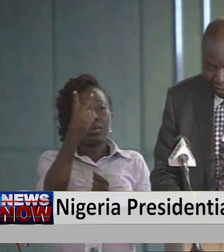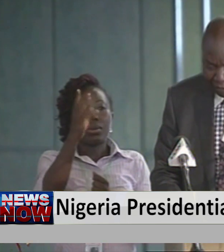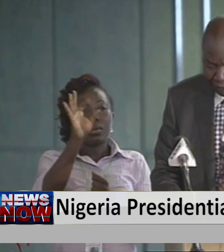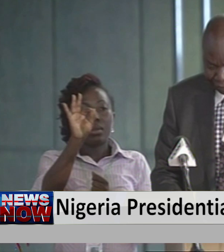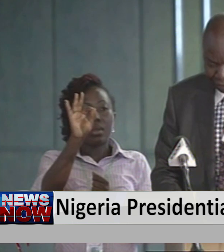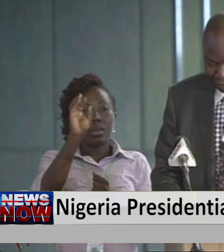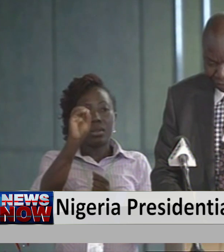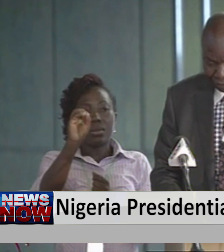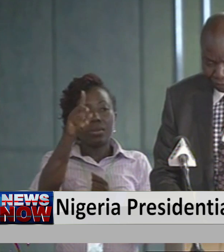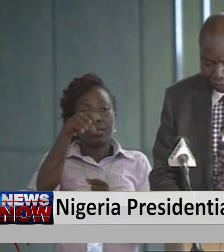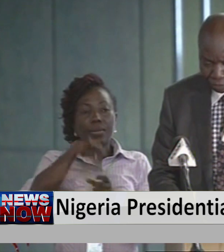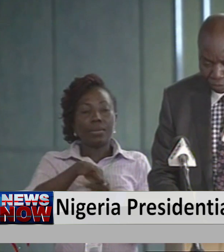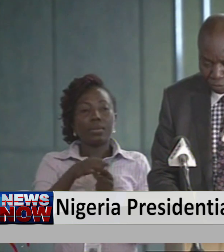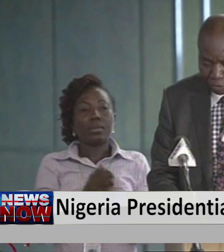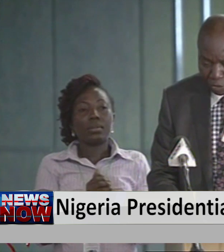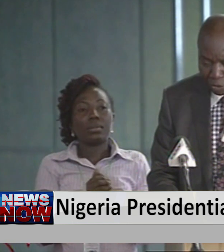290 votes.